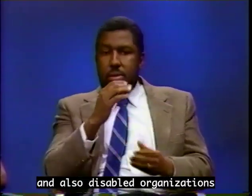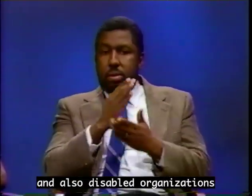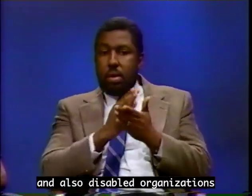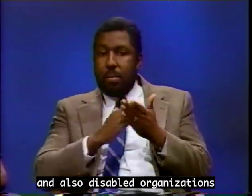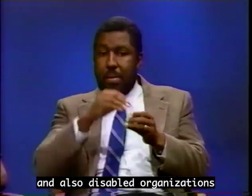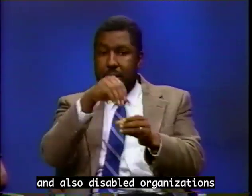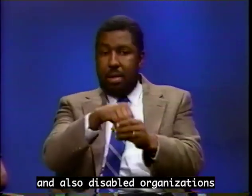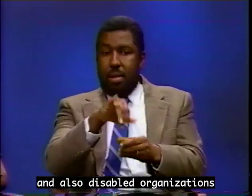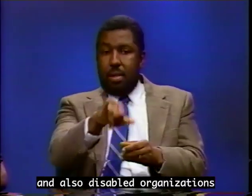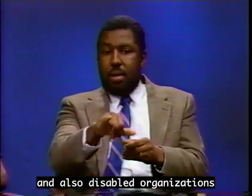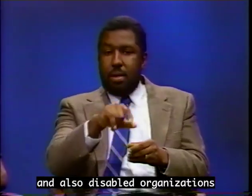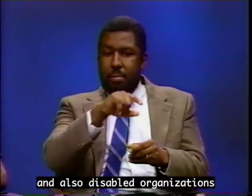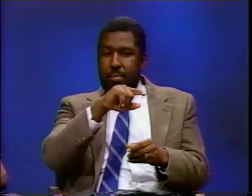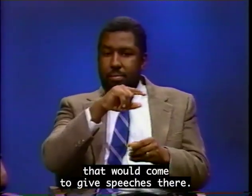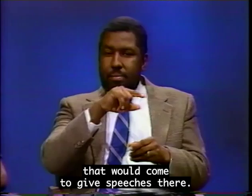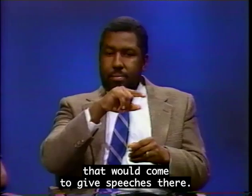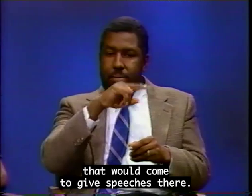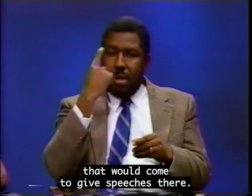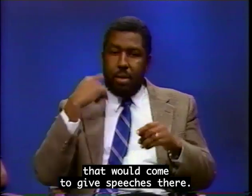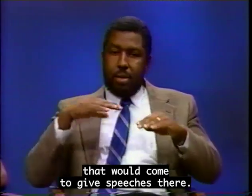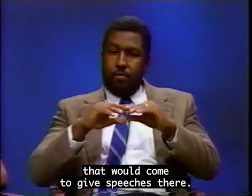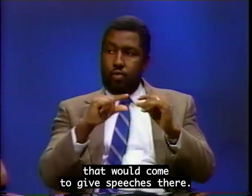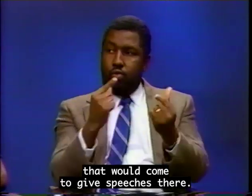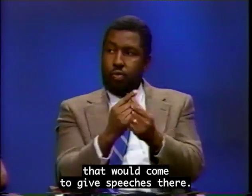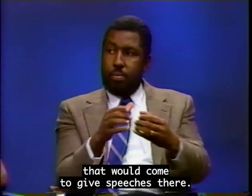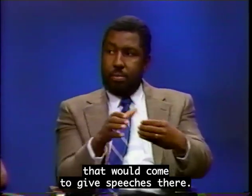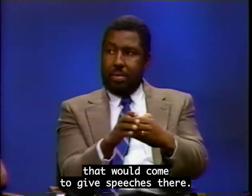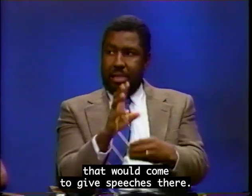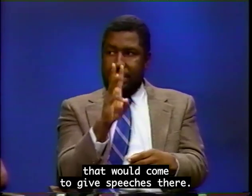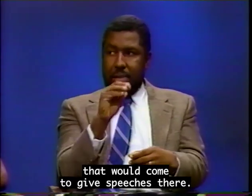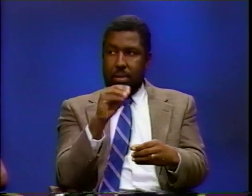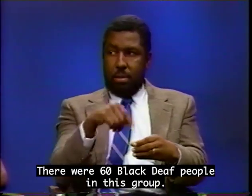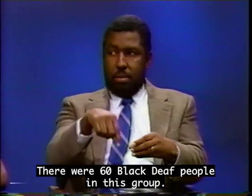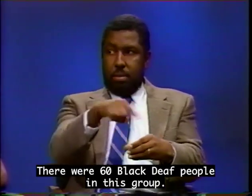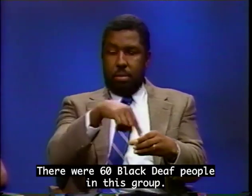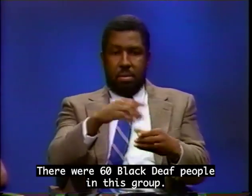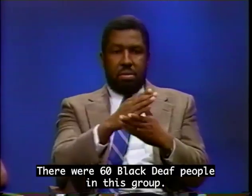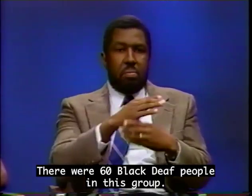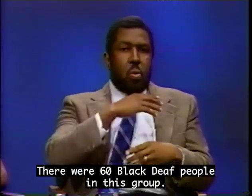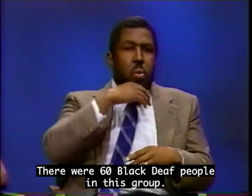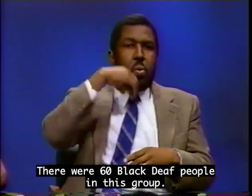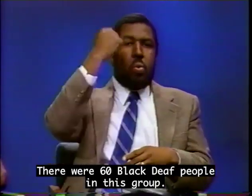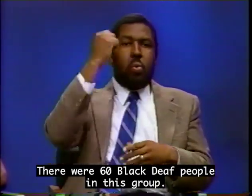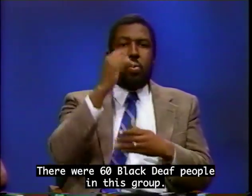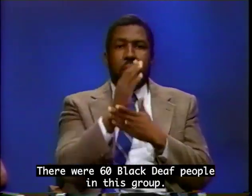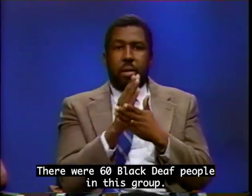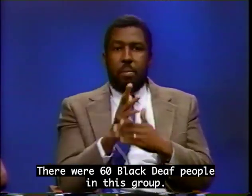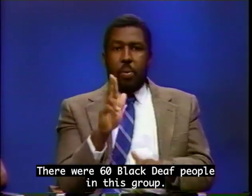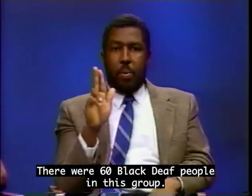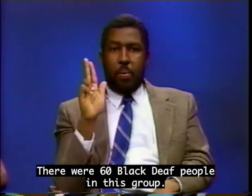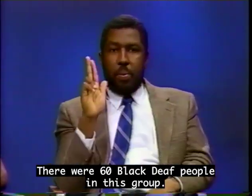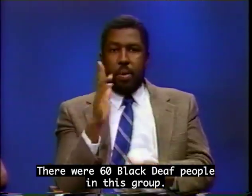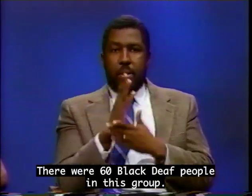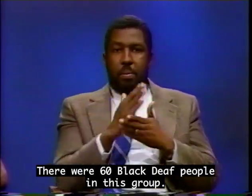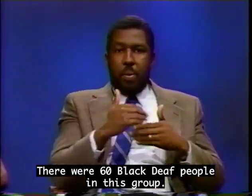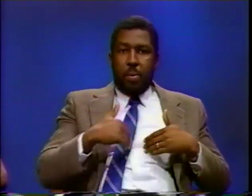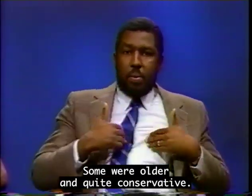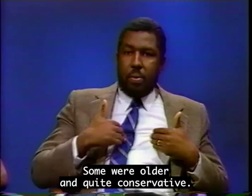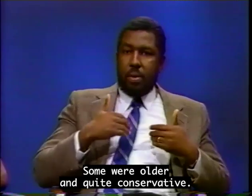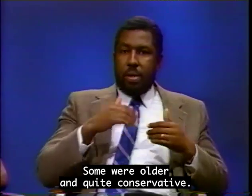also disabled organizations that would come to give speeches there. There were 60 black deaf people in this group. Some were